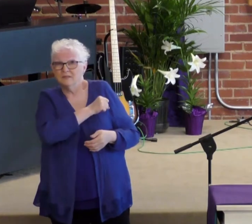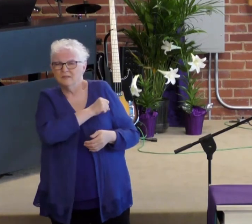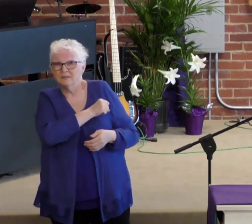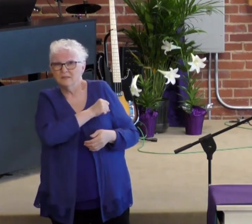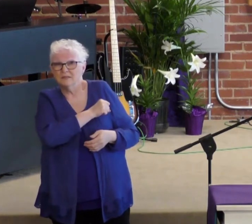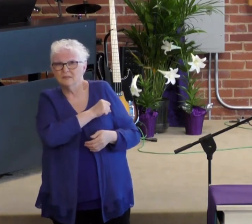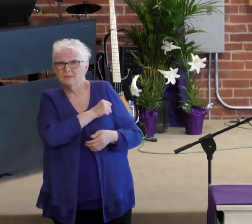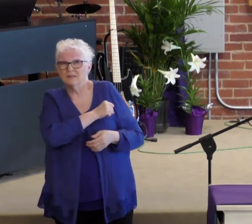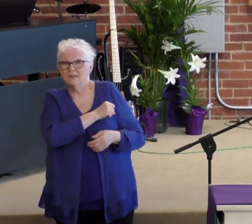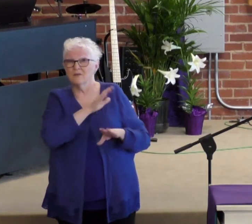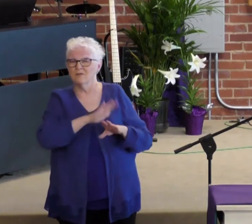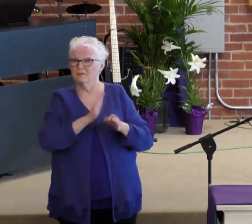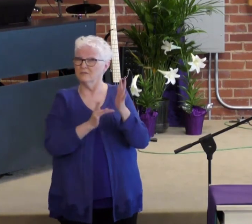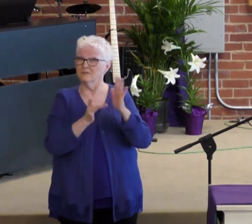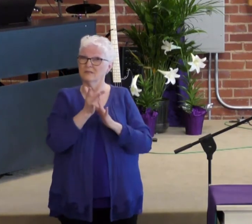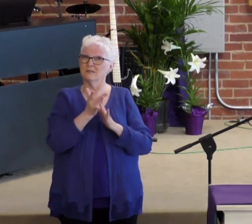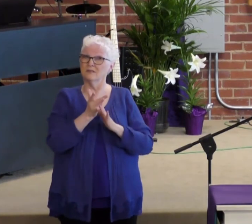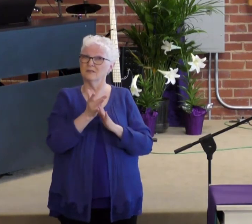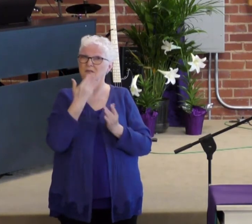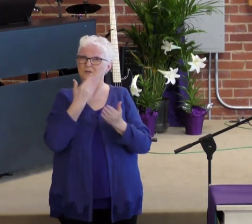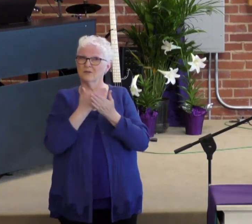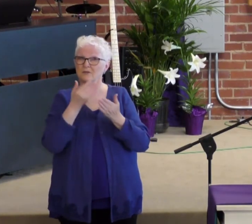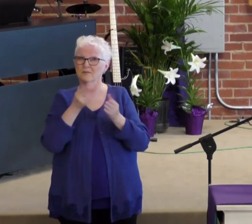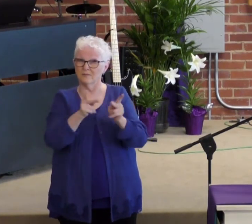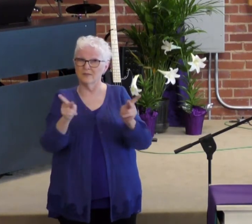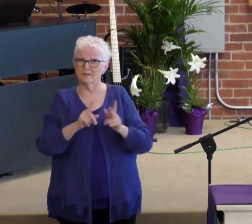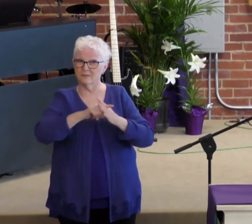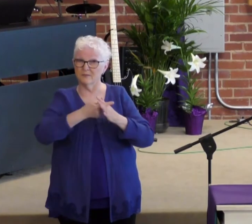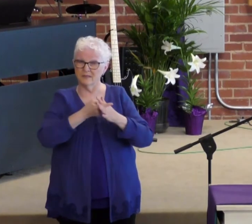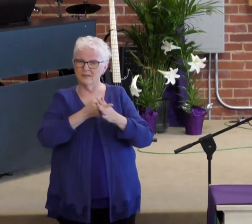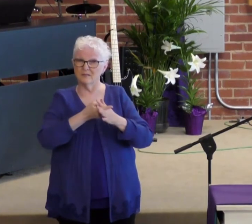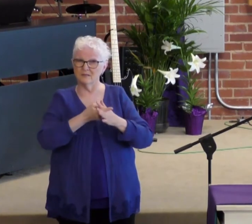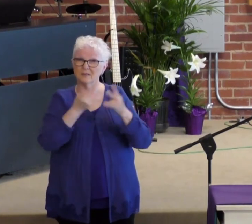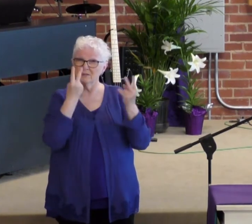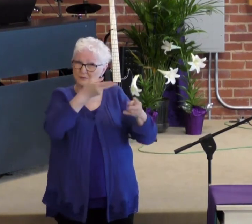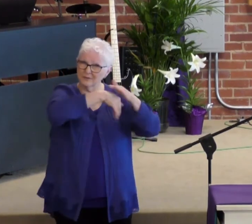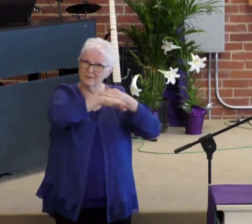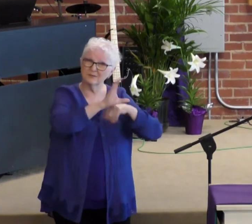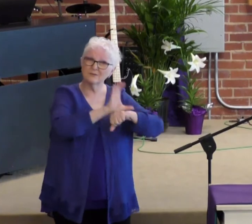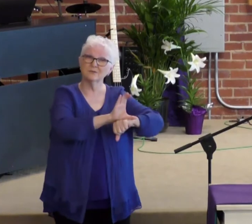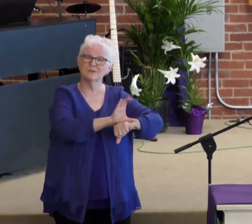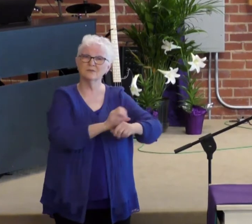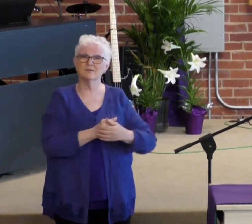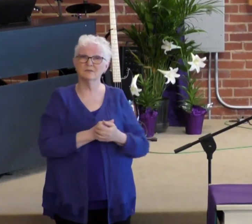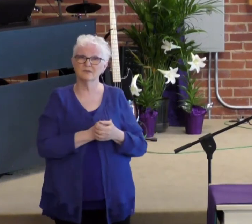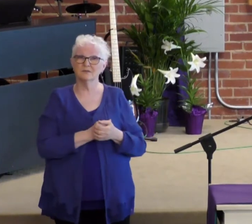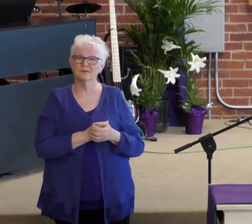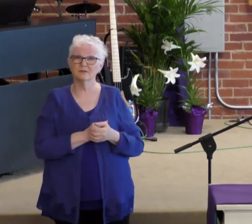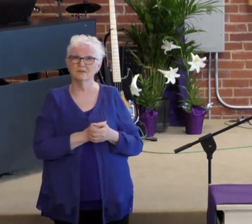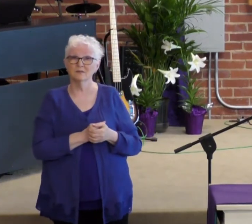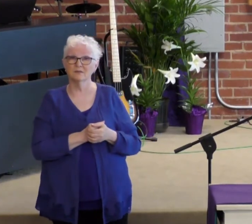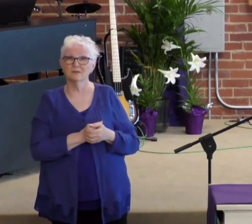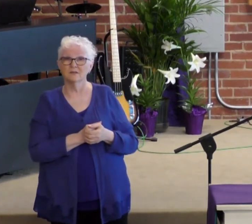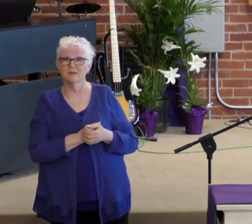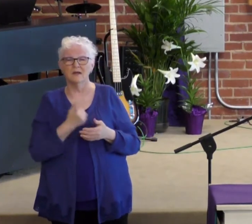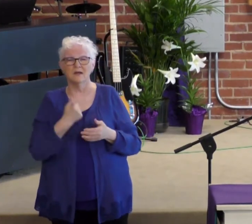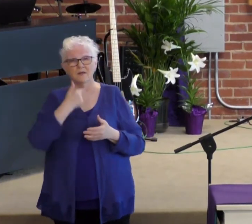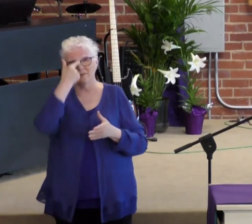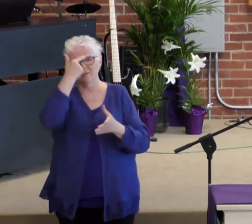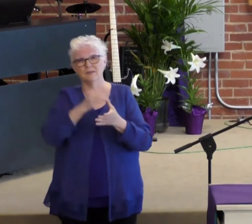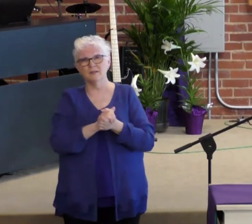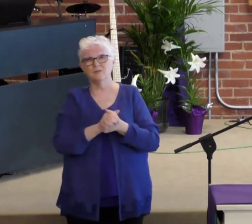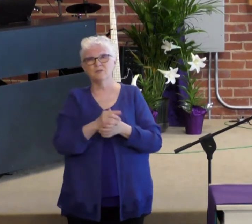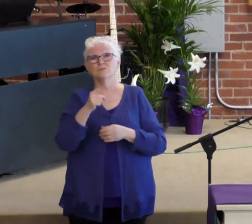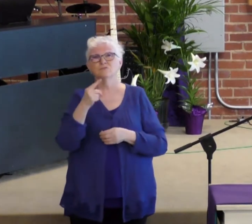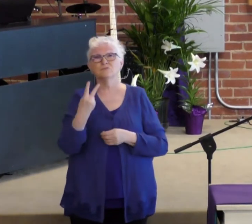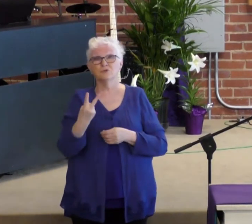a good place to begin is looking in the church. And I believe that where two or more